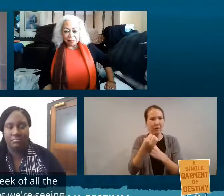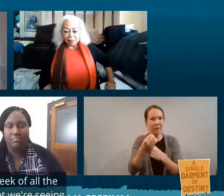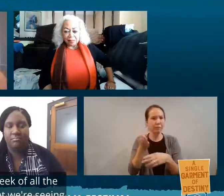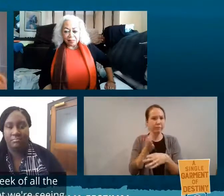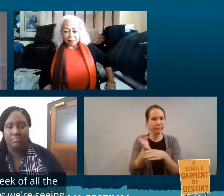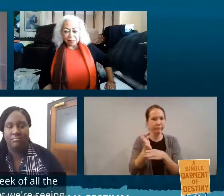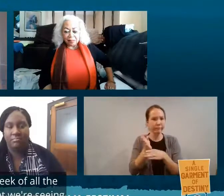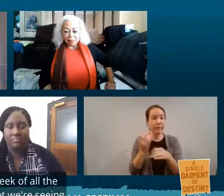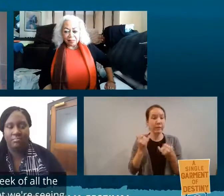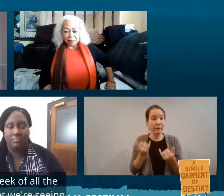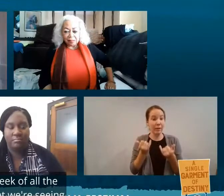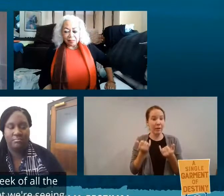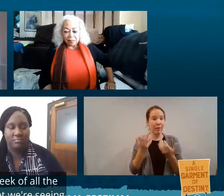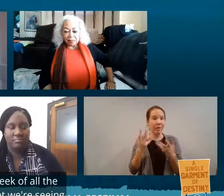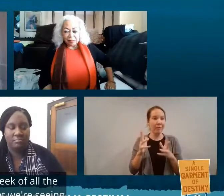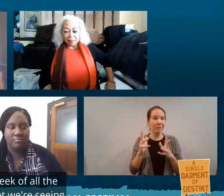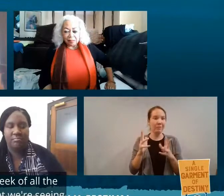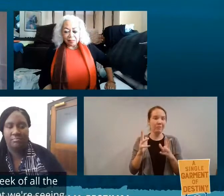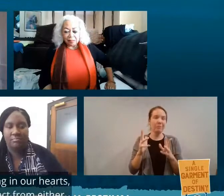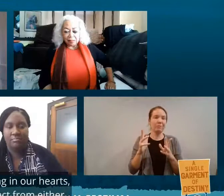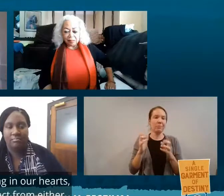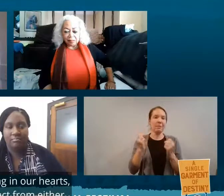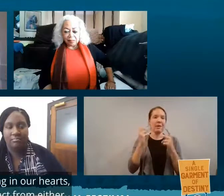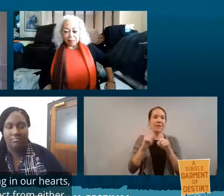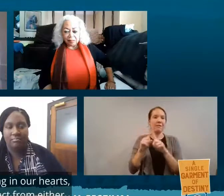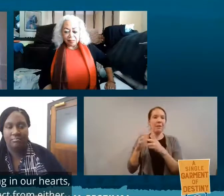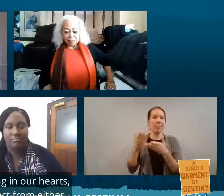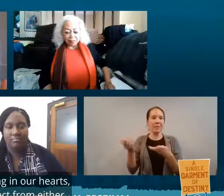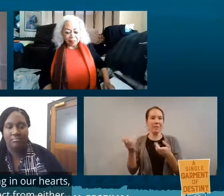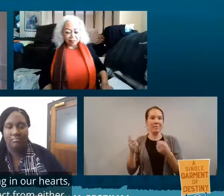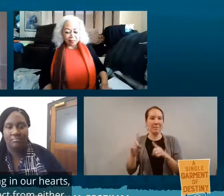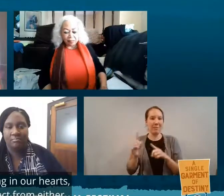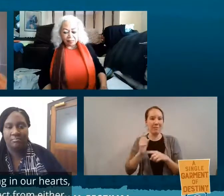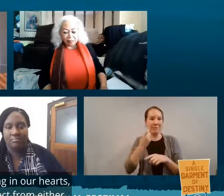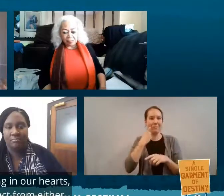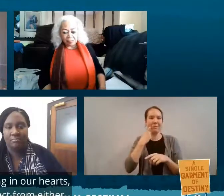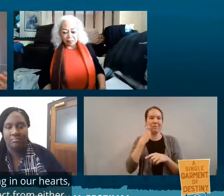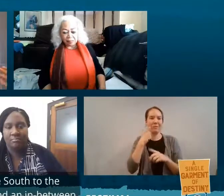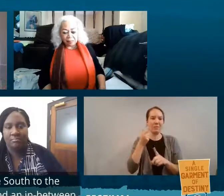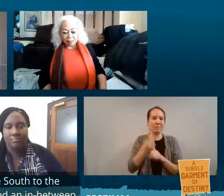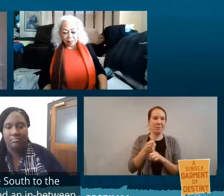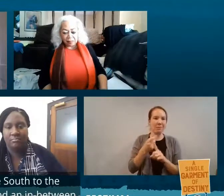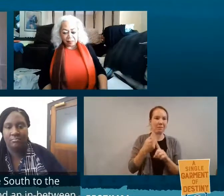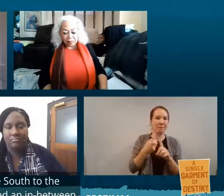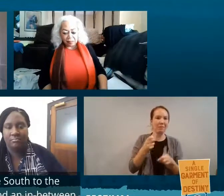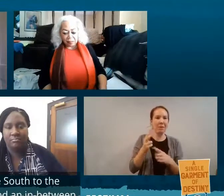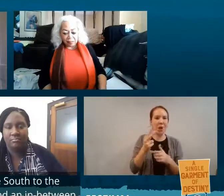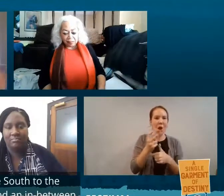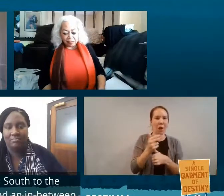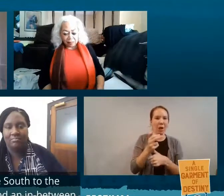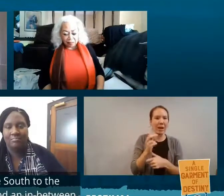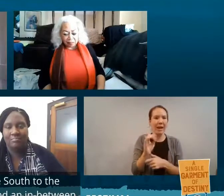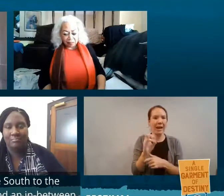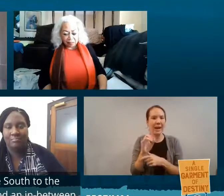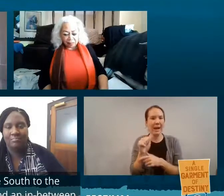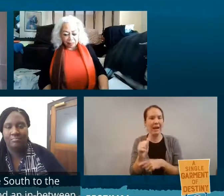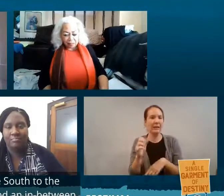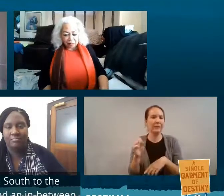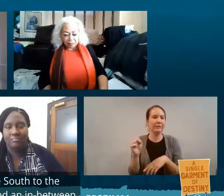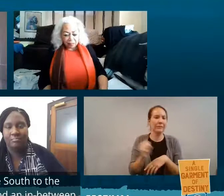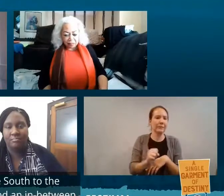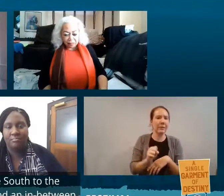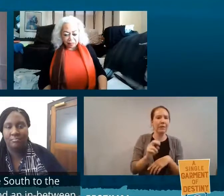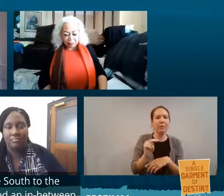in the wake of all the things that we're seeing and keeping in our hearts the impact from Ida, from the south to